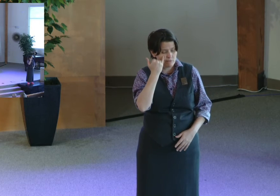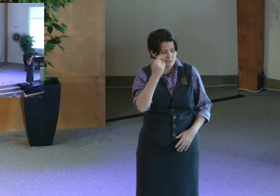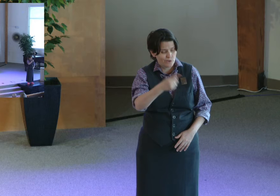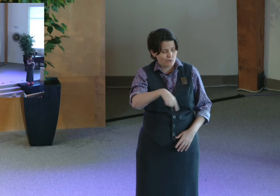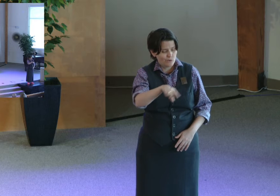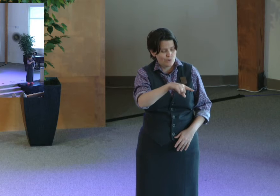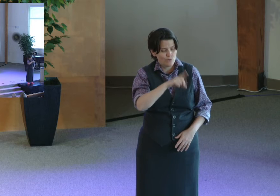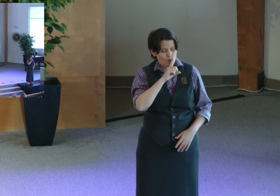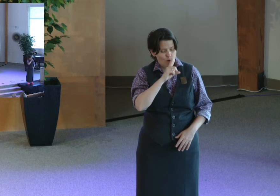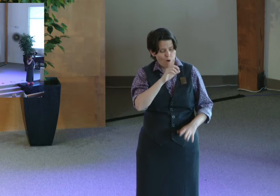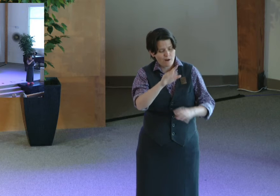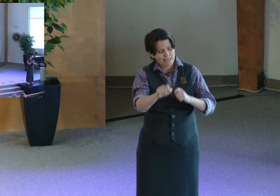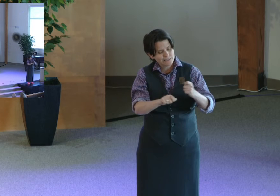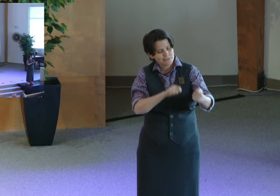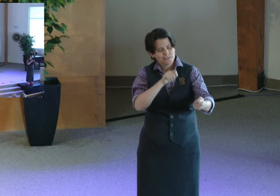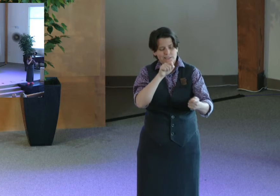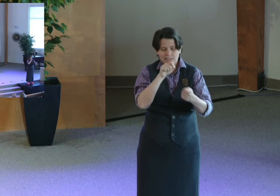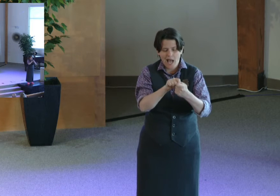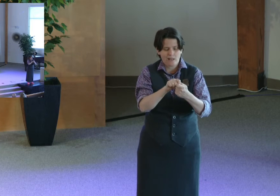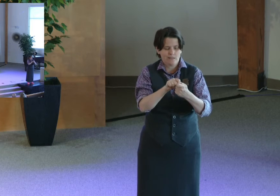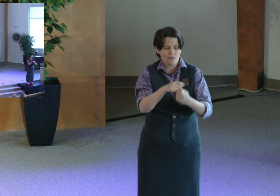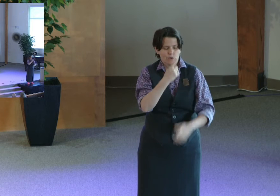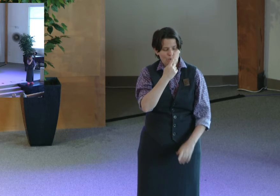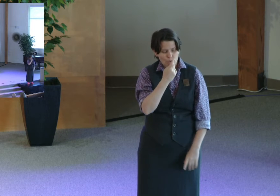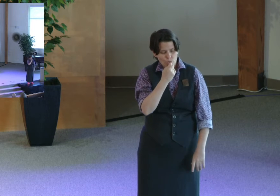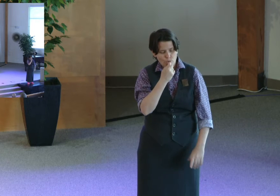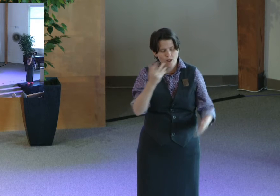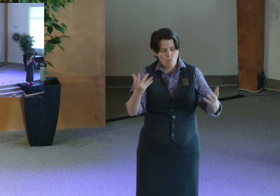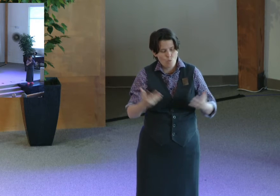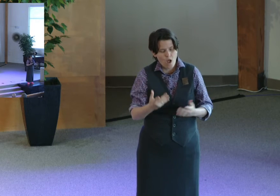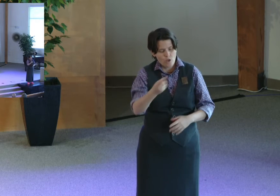are needed to be in this moment?